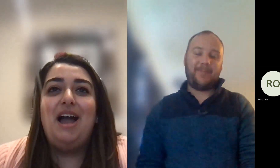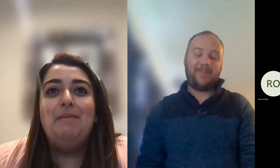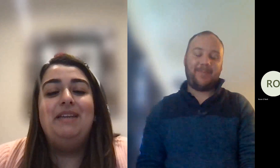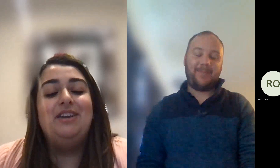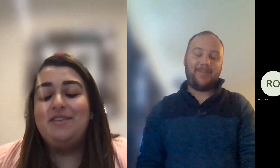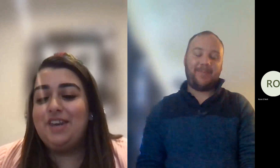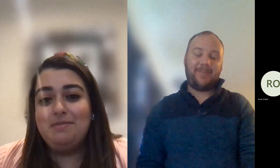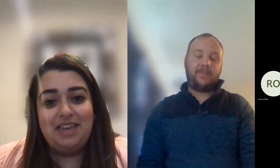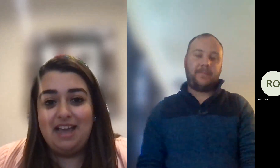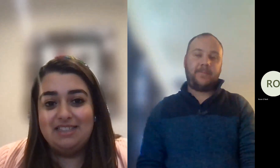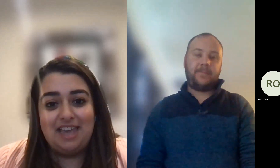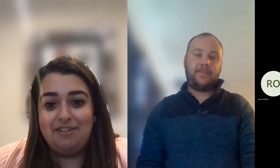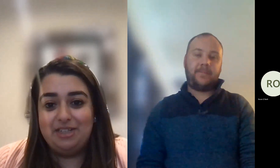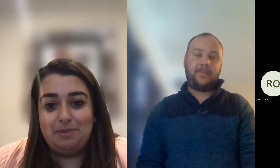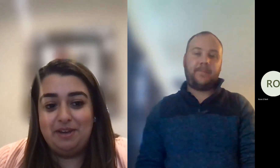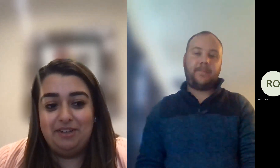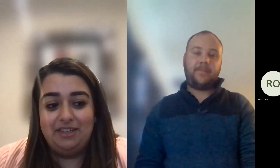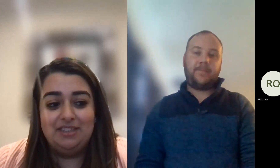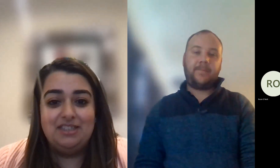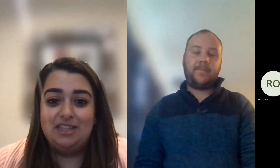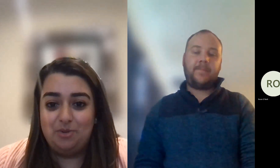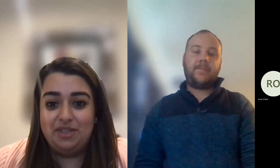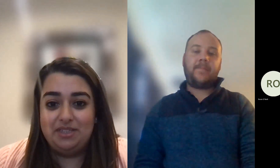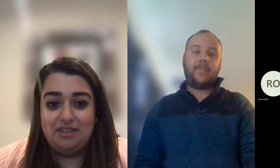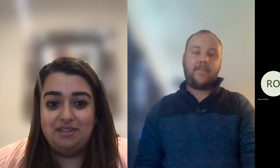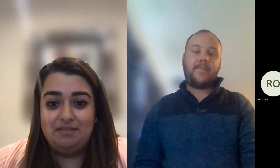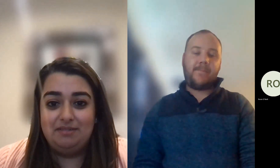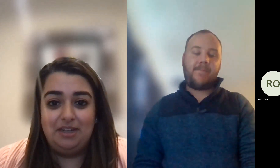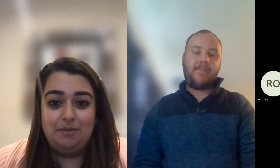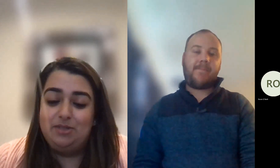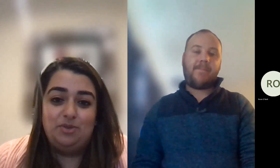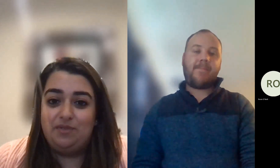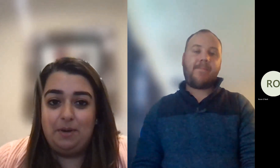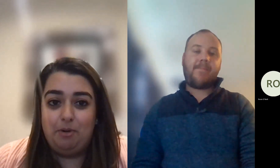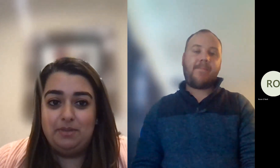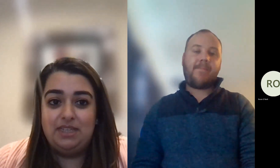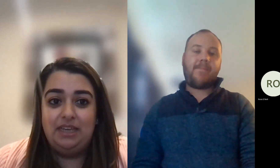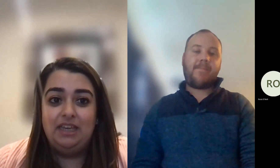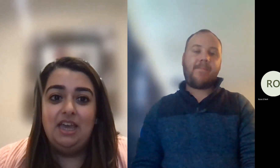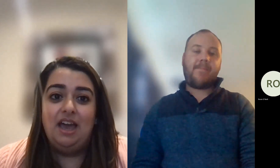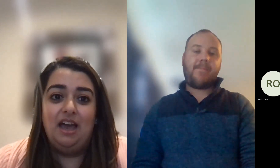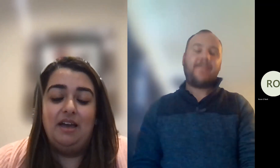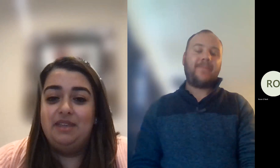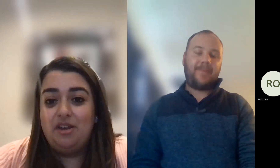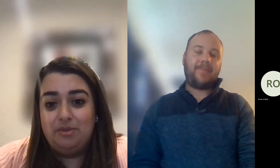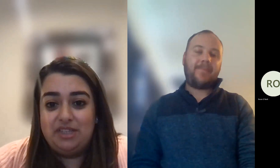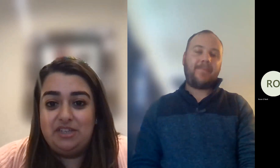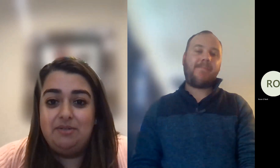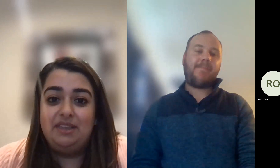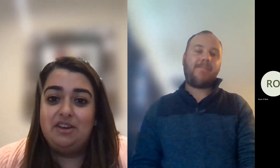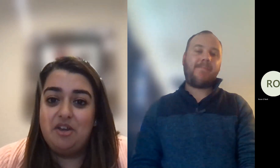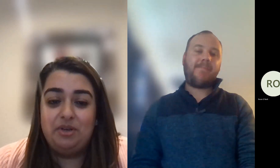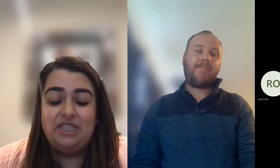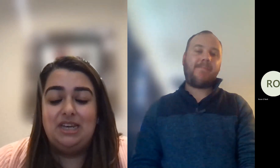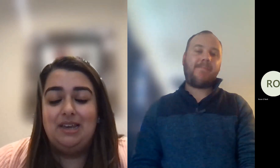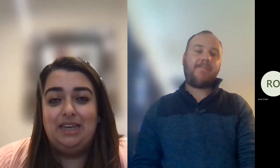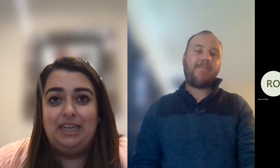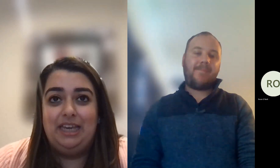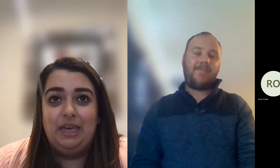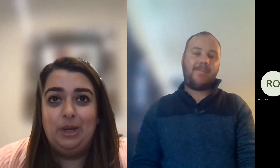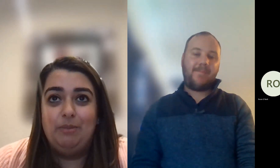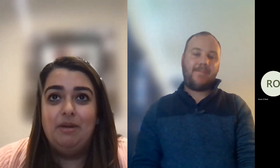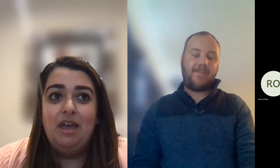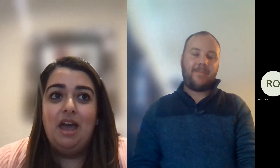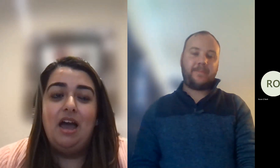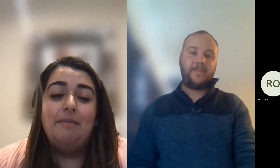So, I mean, look, if anybody has care experience, that's always it's always very promising. They know what they're doing. They know what it's like